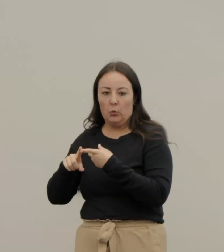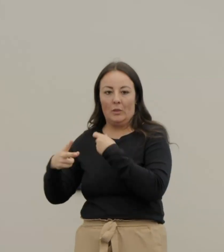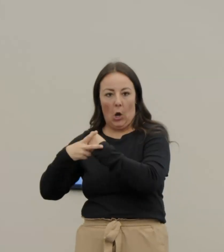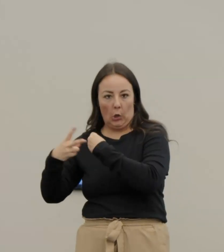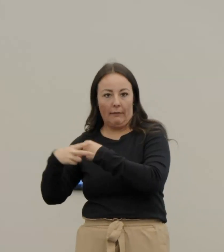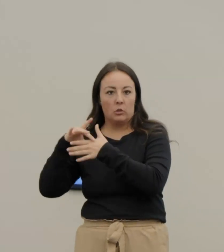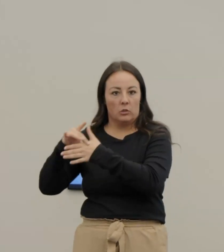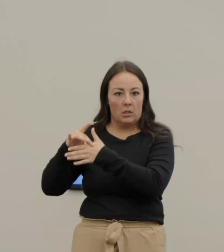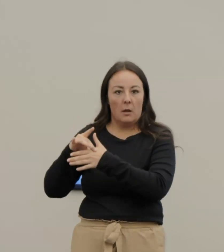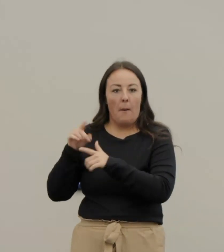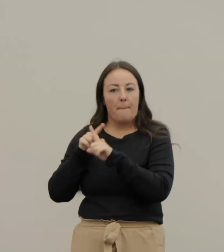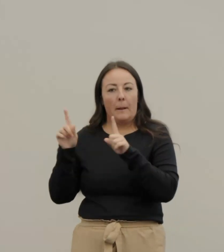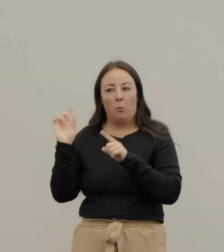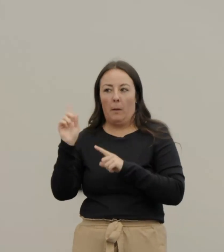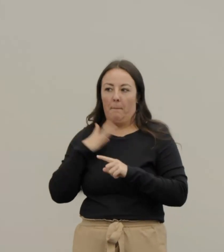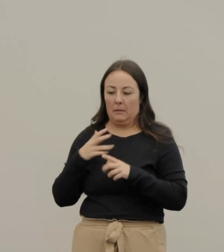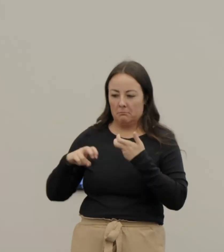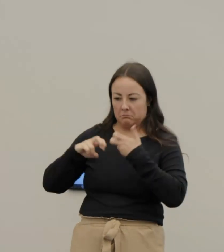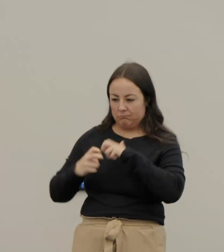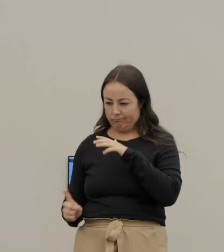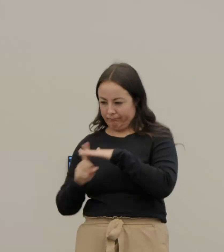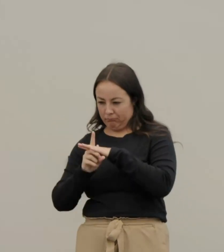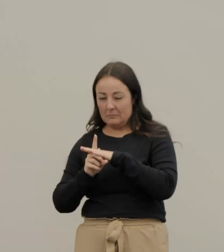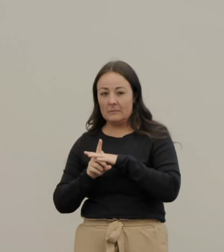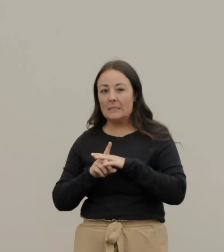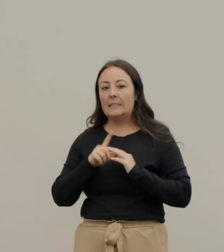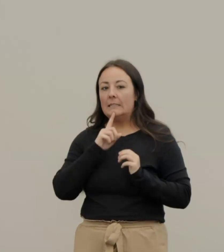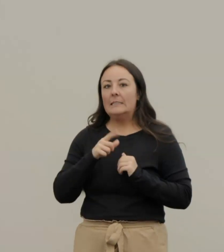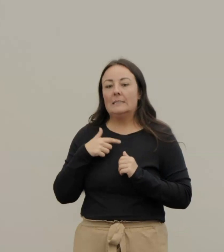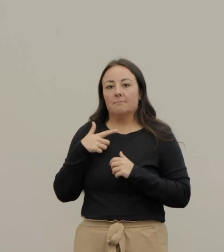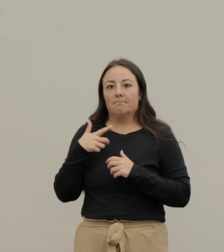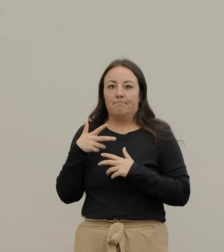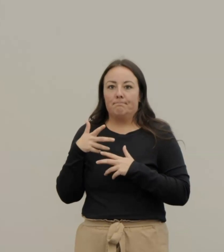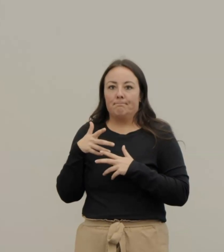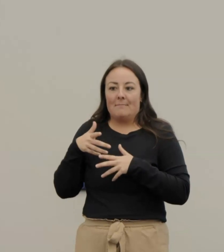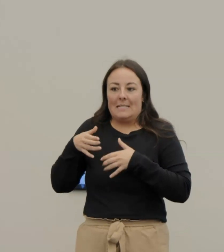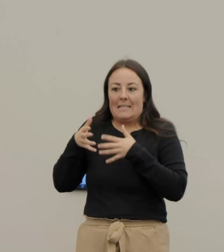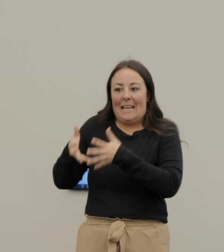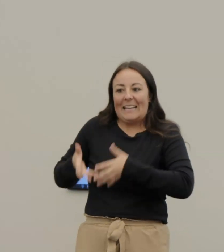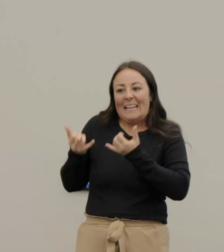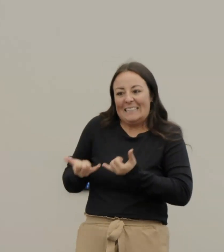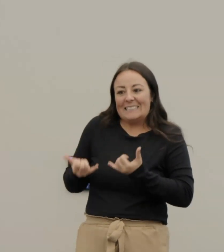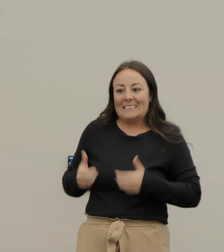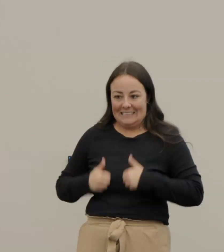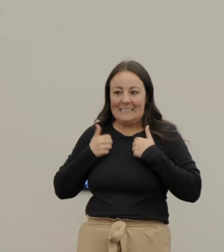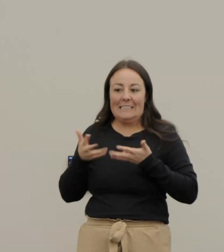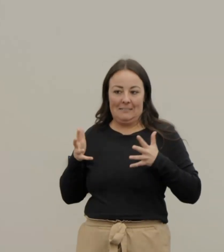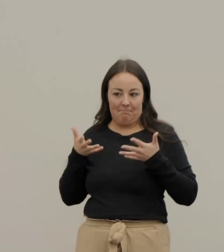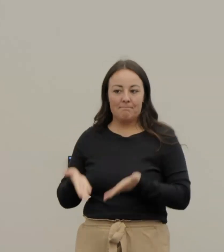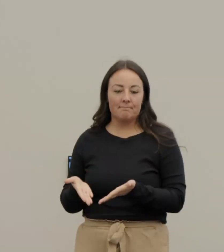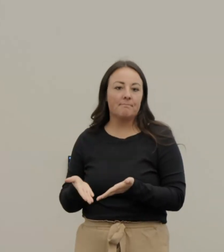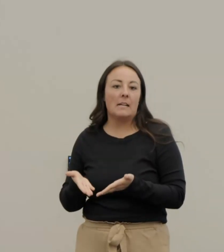having conceptually is with existing content in that repository, because it